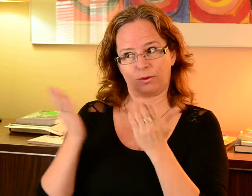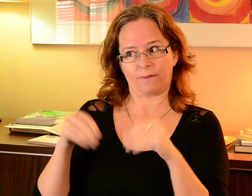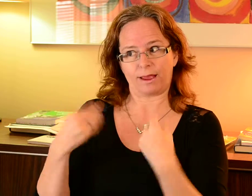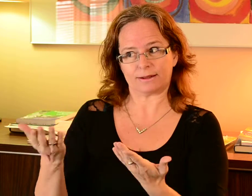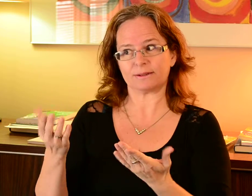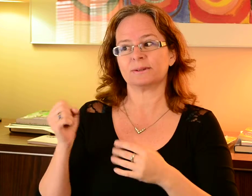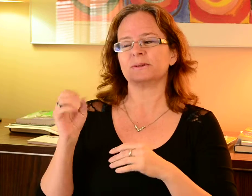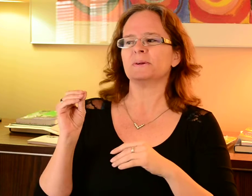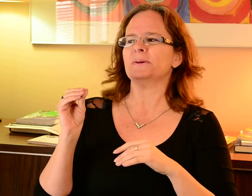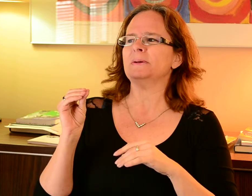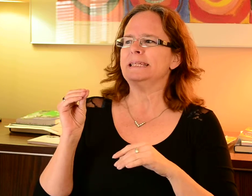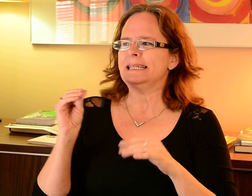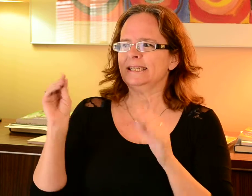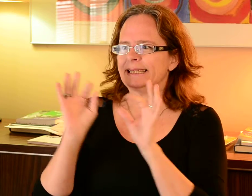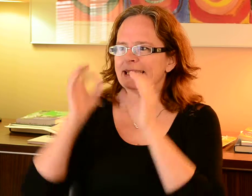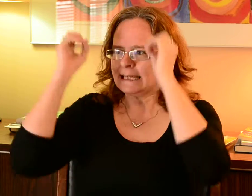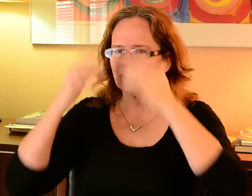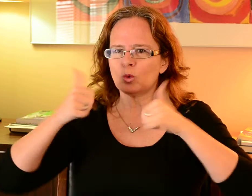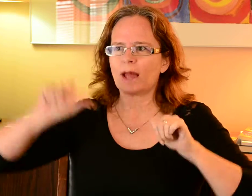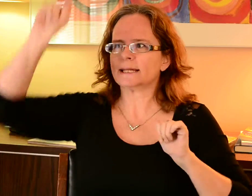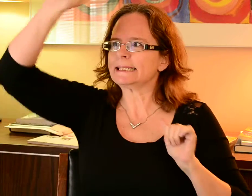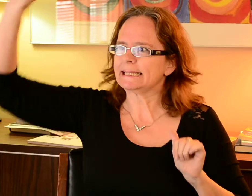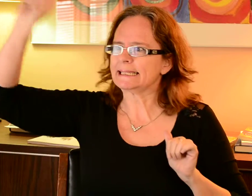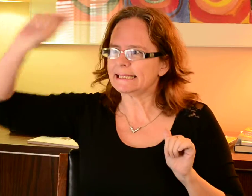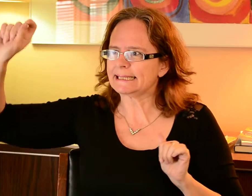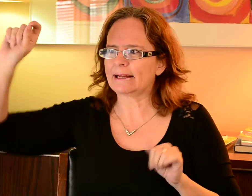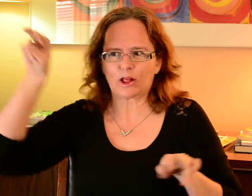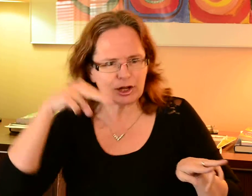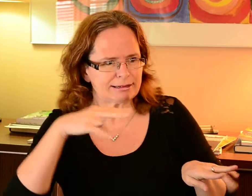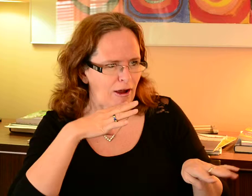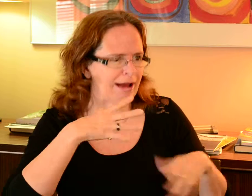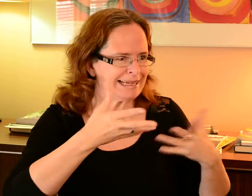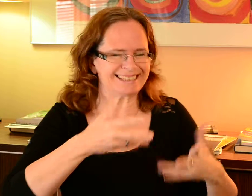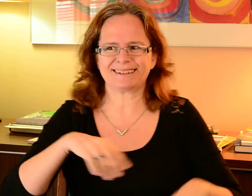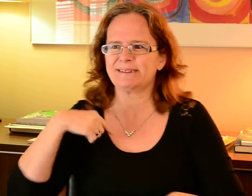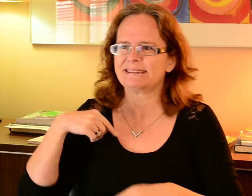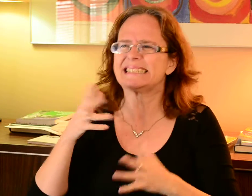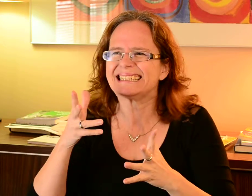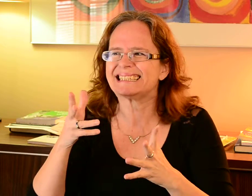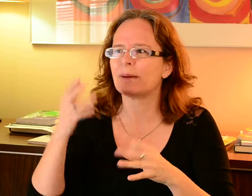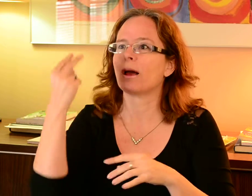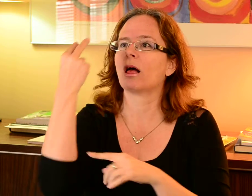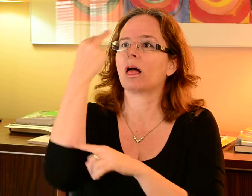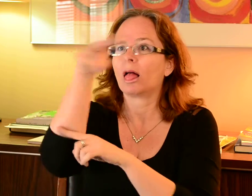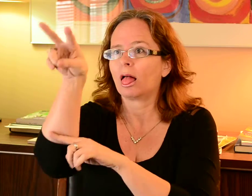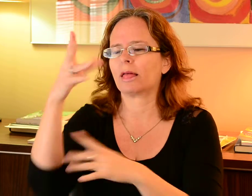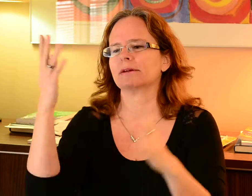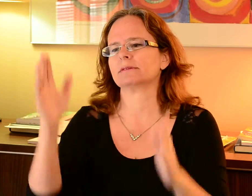lots of interpreters at that time. So the teacher tried her best, you know, talking, writing on the board, gesturing, but